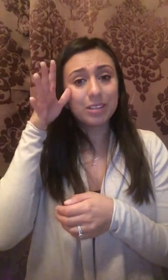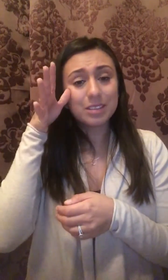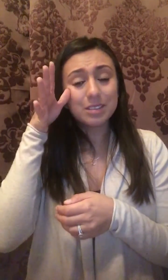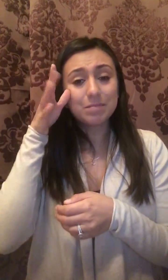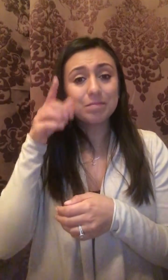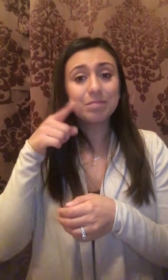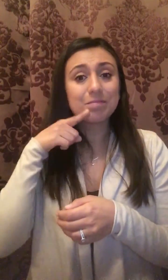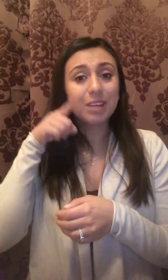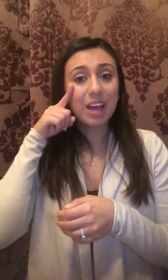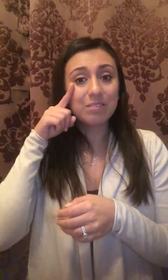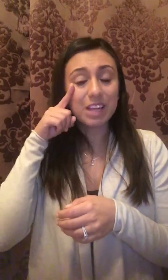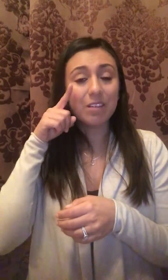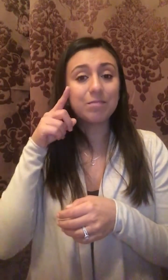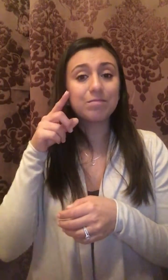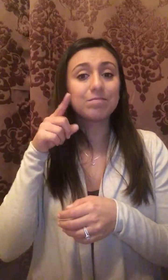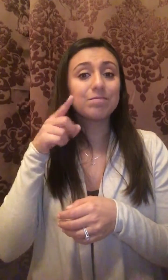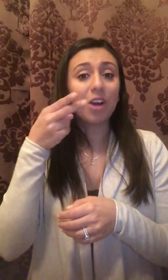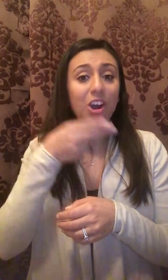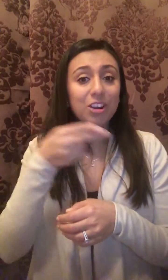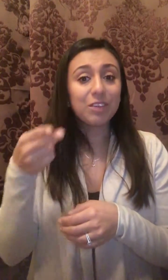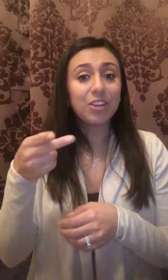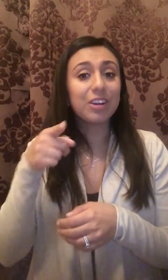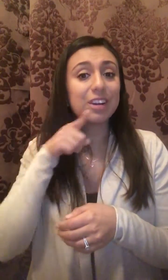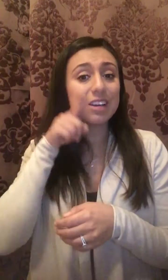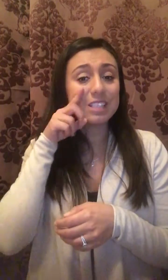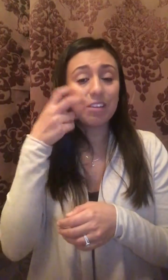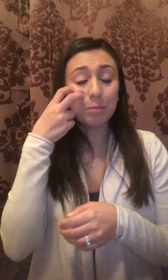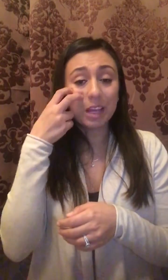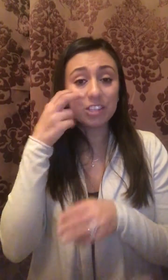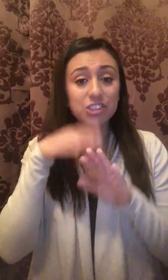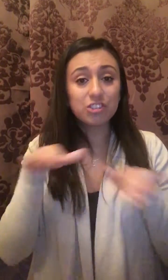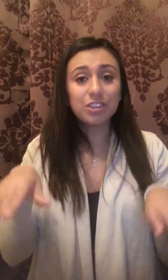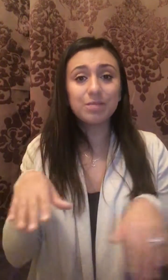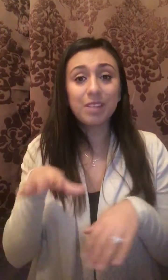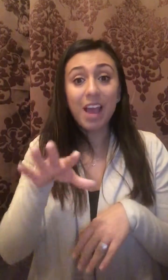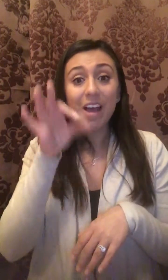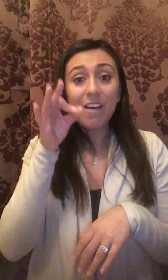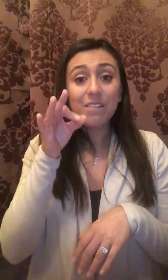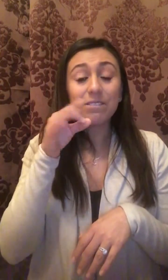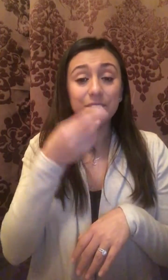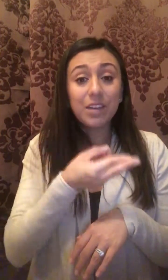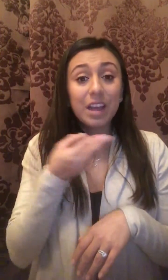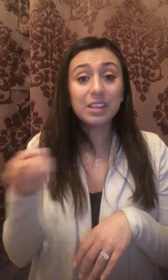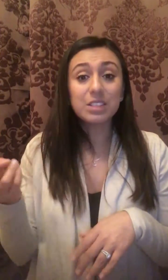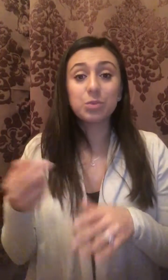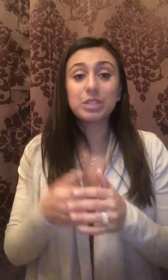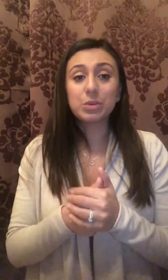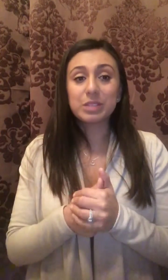parents of deaf, hard of hearing, and deaf-blind children find these